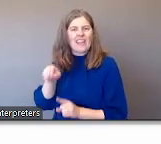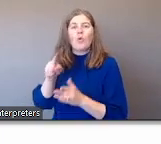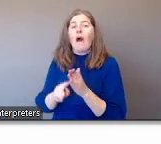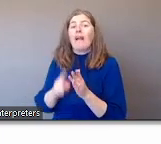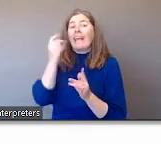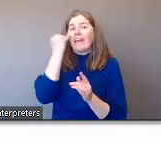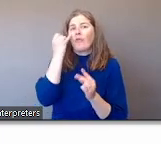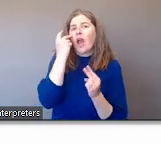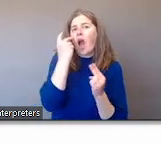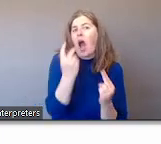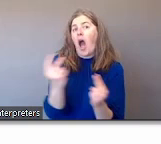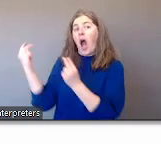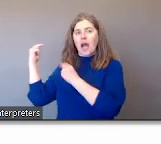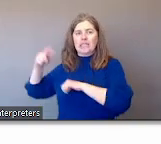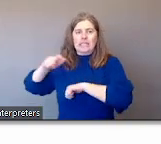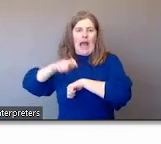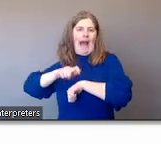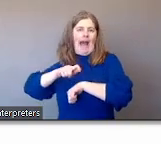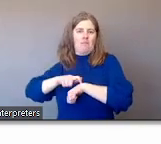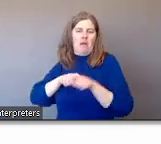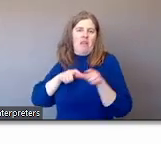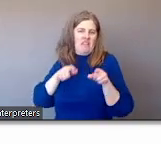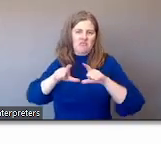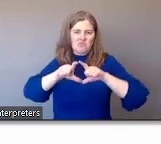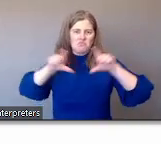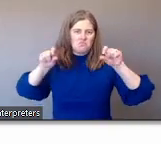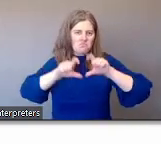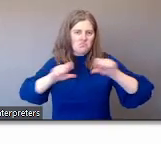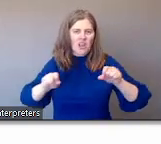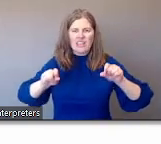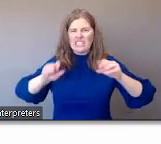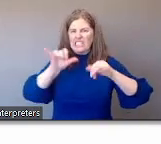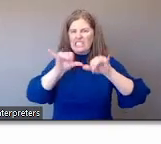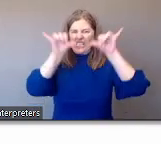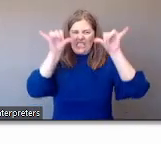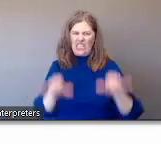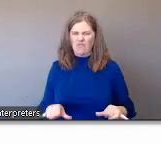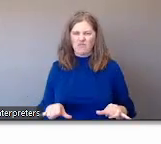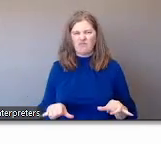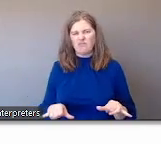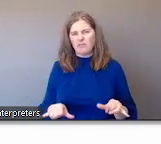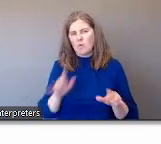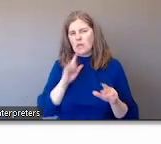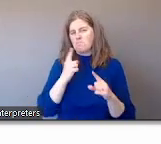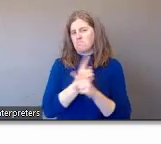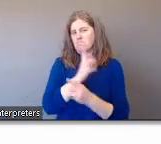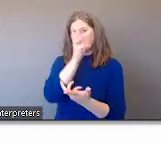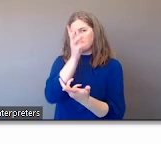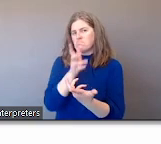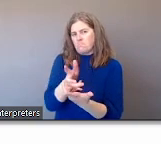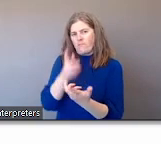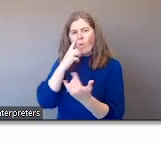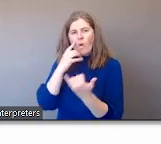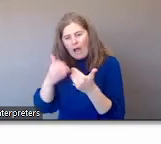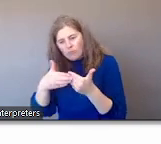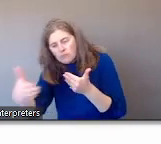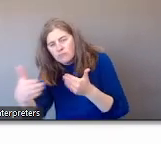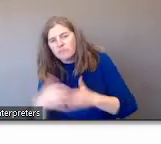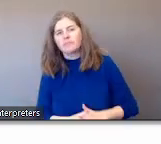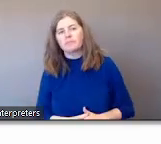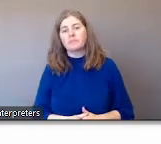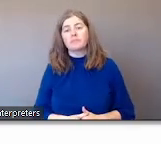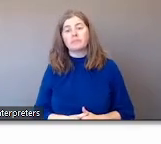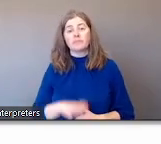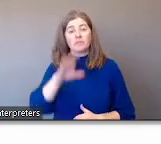went back in time, but the rating system, I think, is particularly appropriate right now. And note that we were